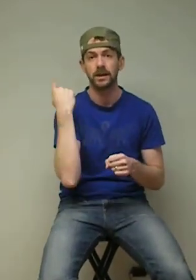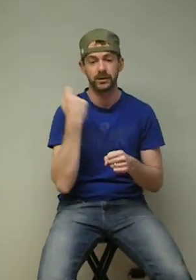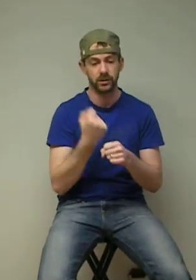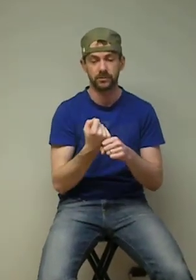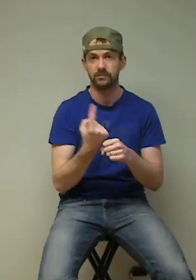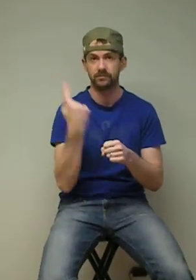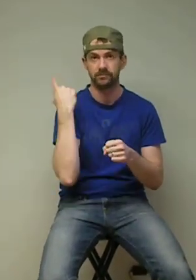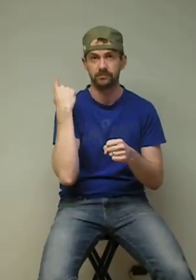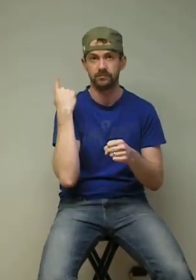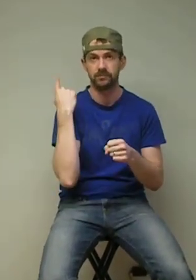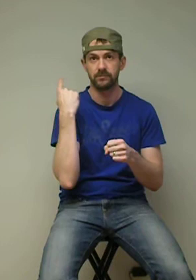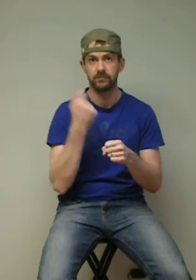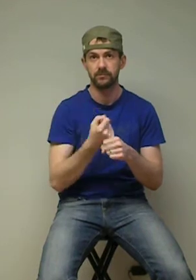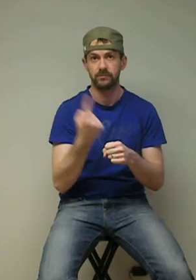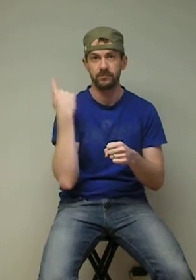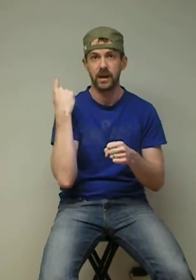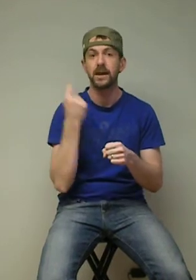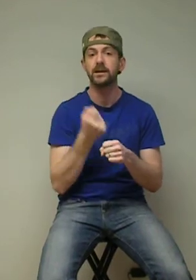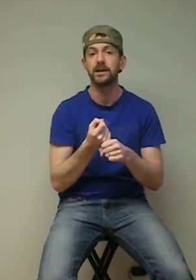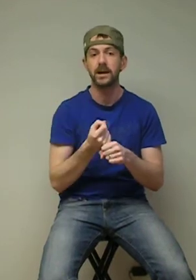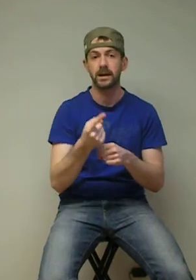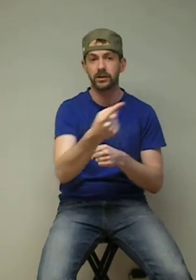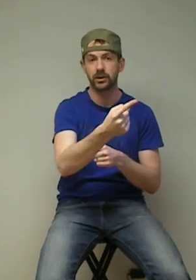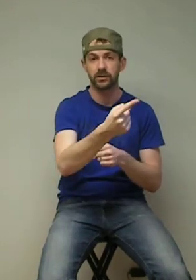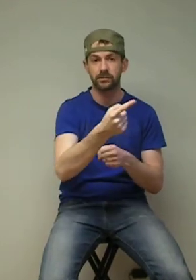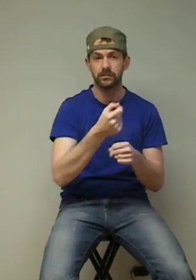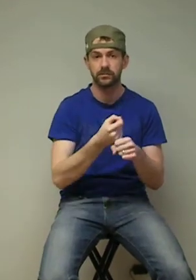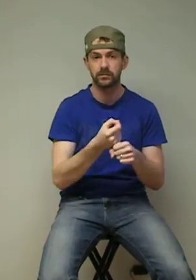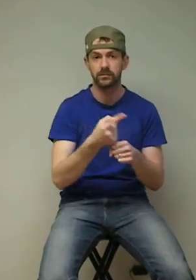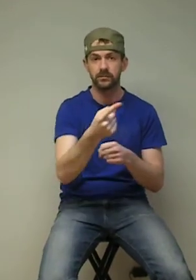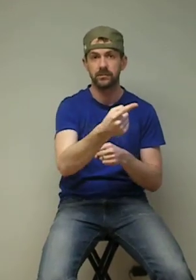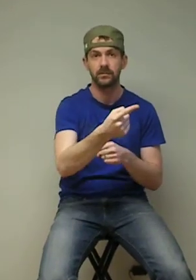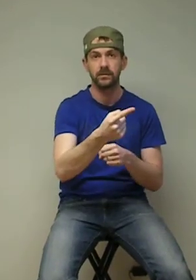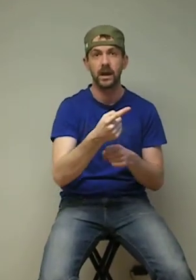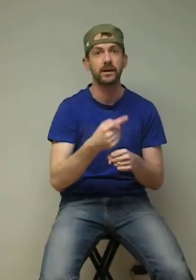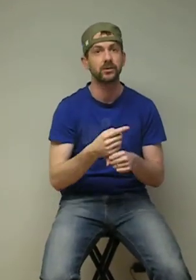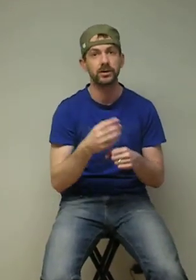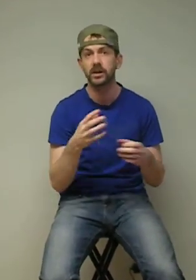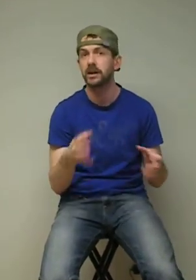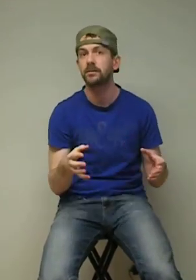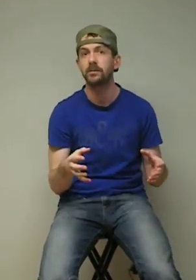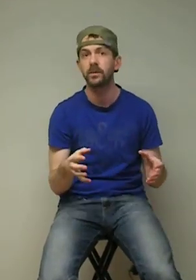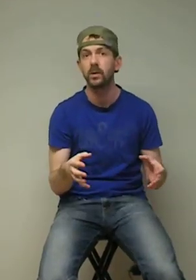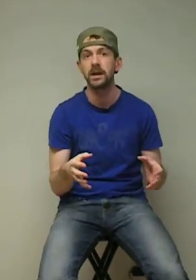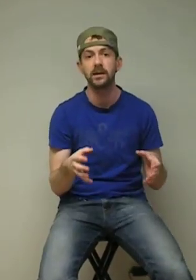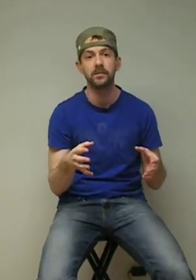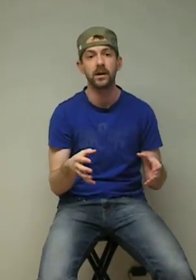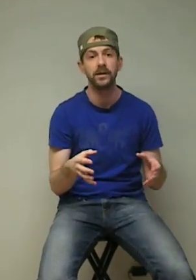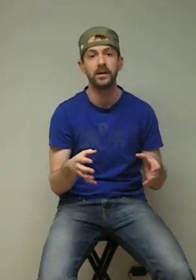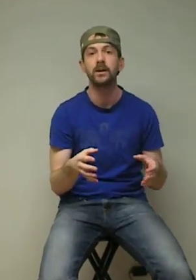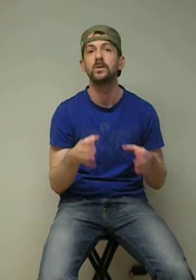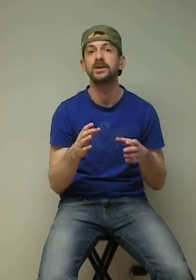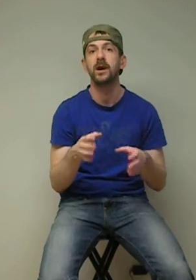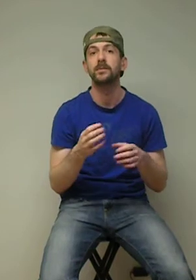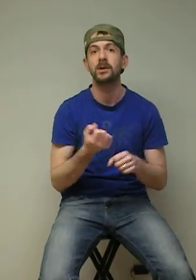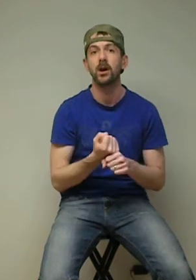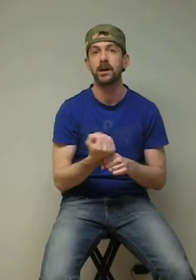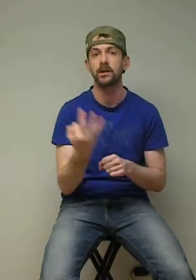Last year. And next year. And just like the week and the month, we stop at 9.